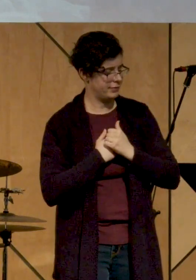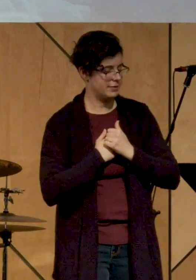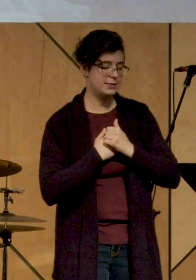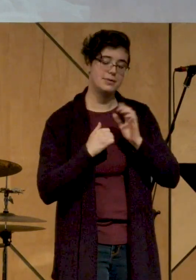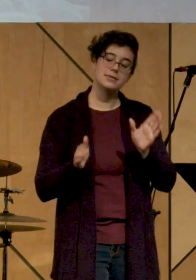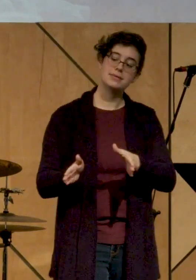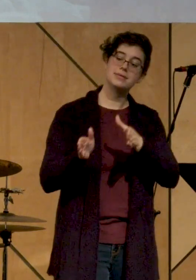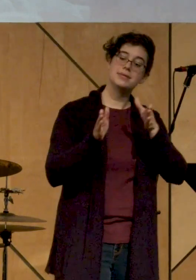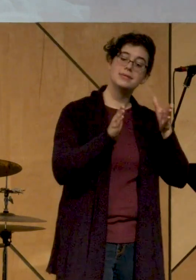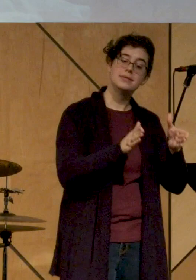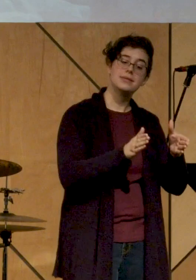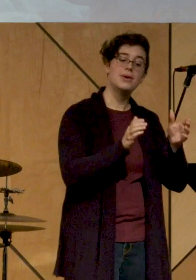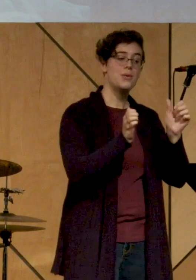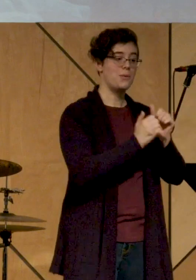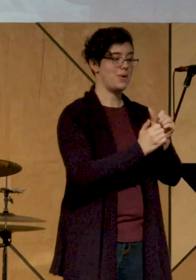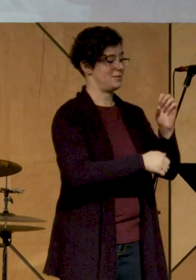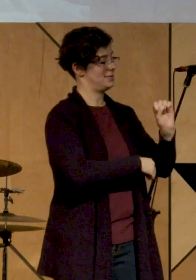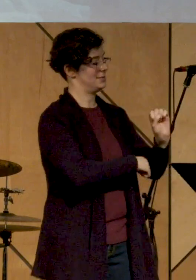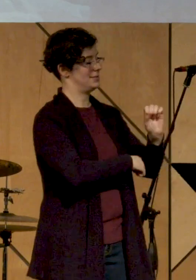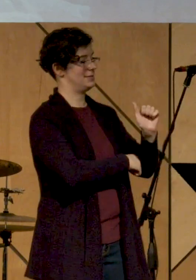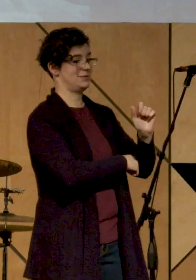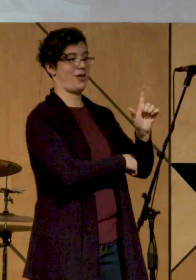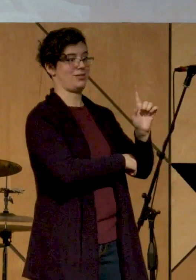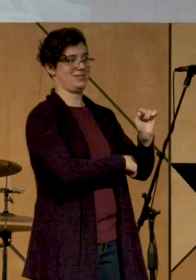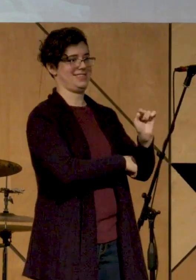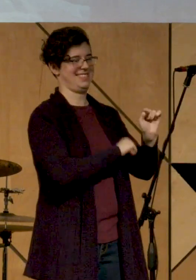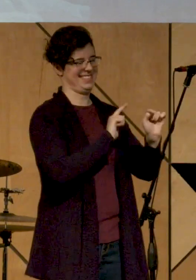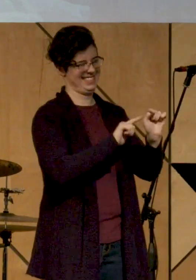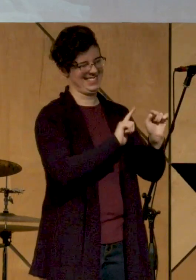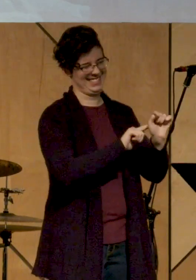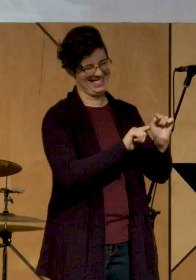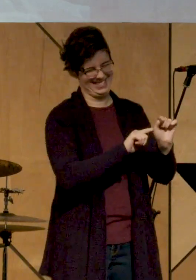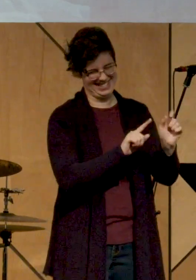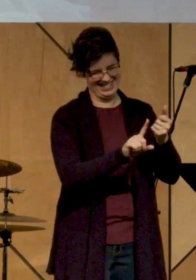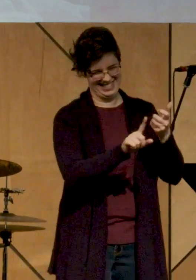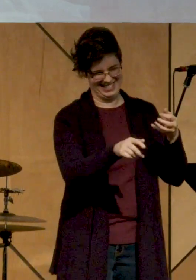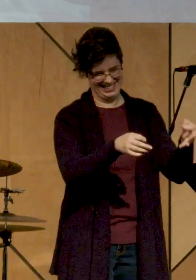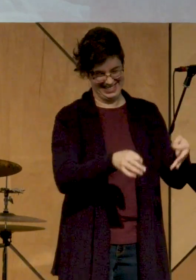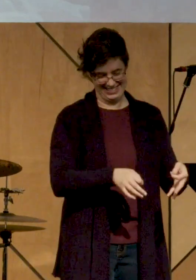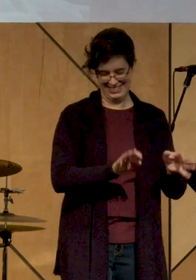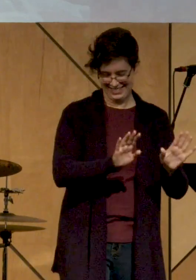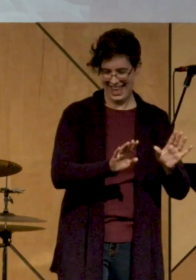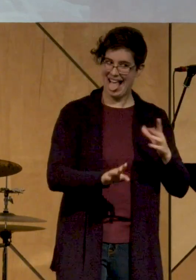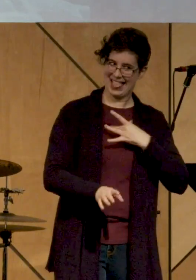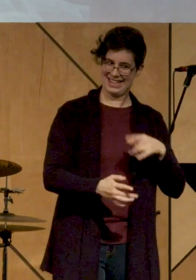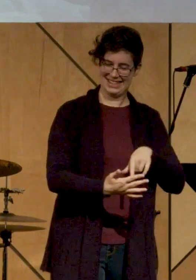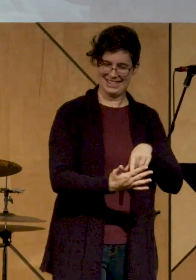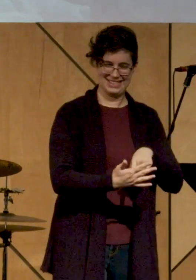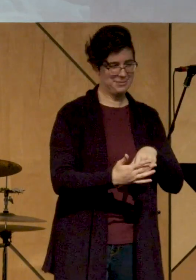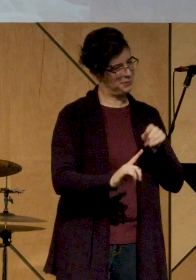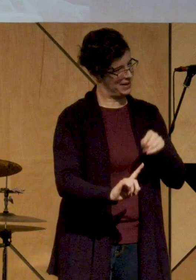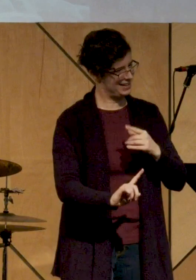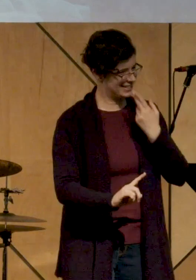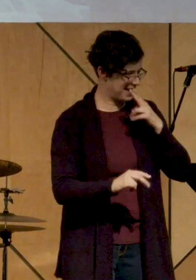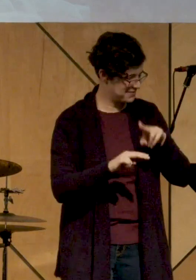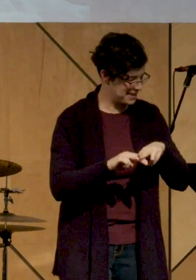graciously and saltily, right? Get out the salt shaker, load it up. I like this one. It's kind of